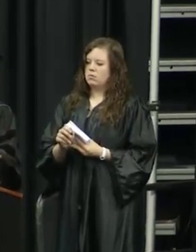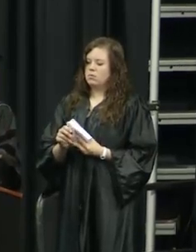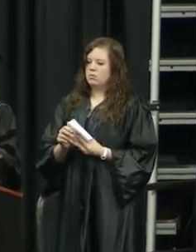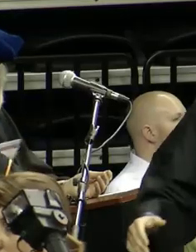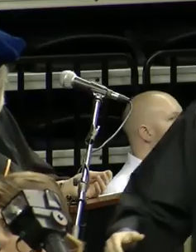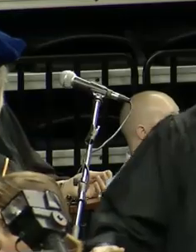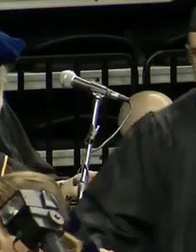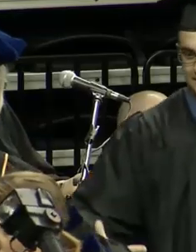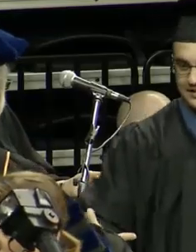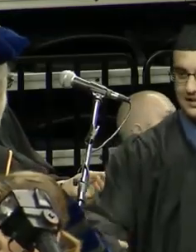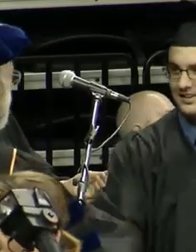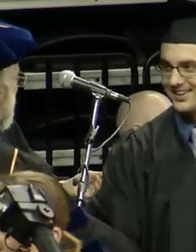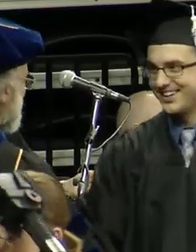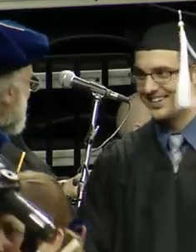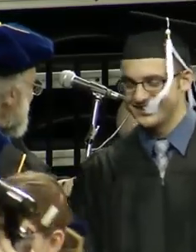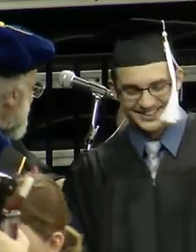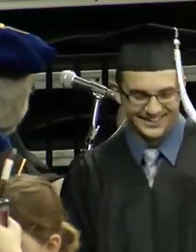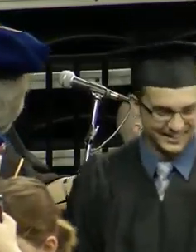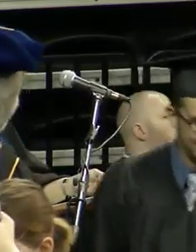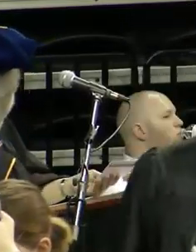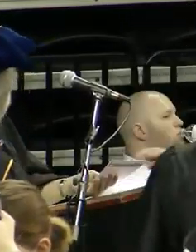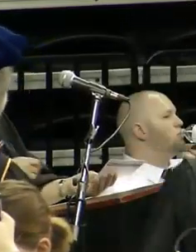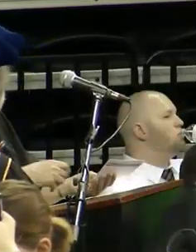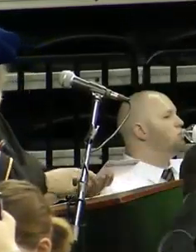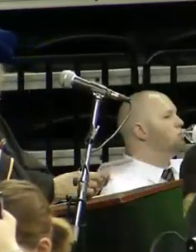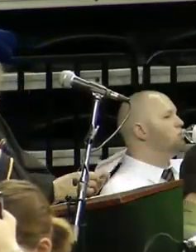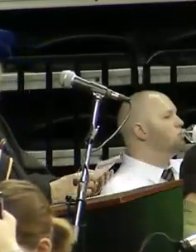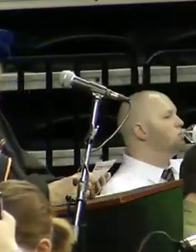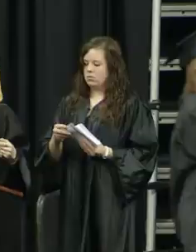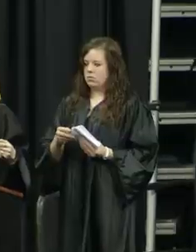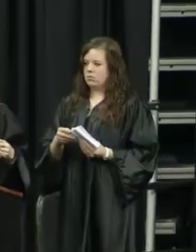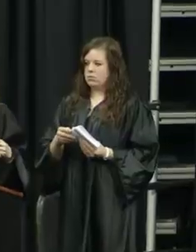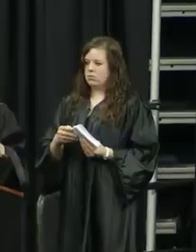Prendergast. Hannah Downing.